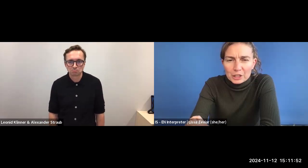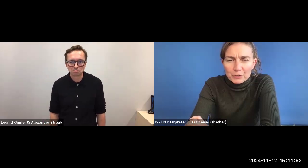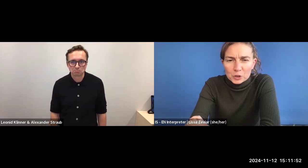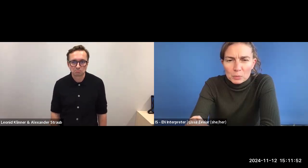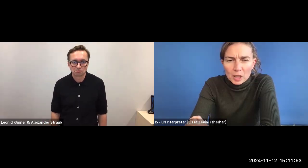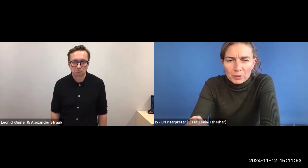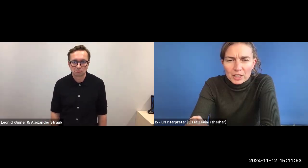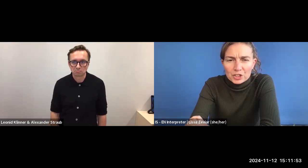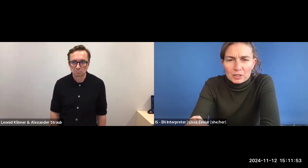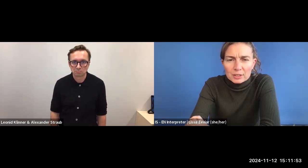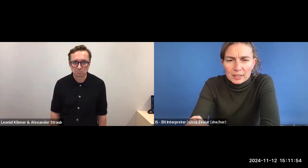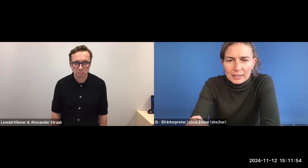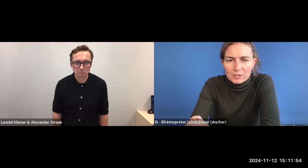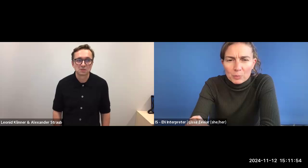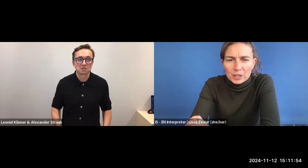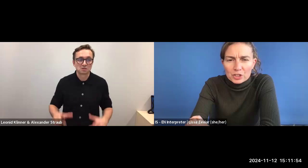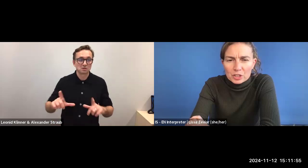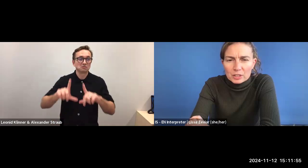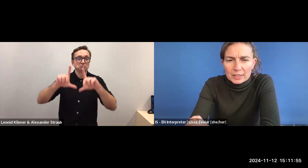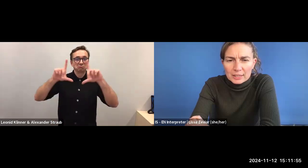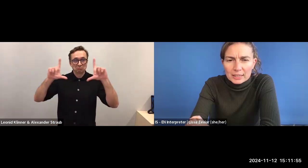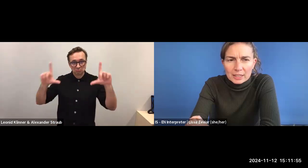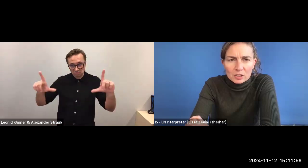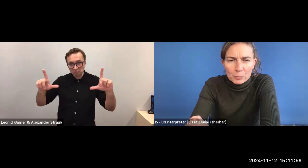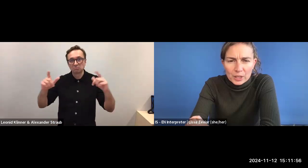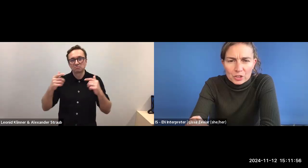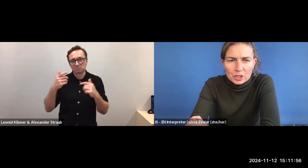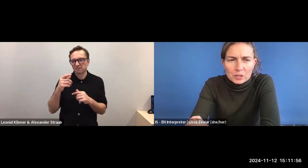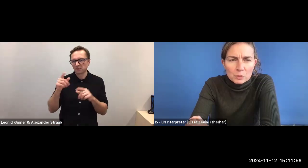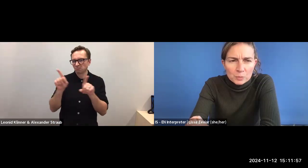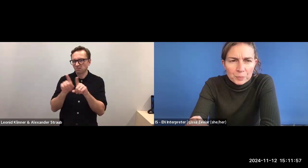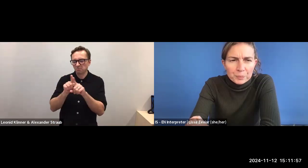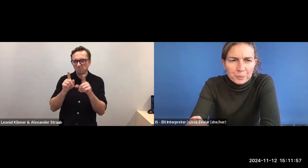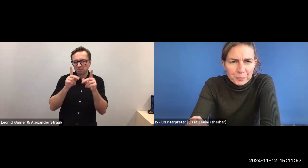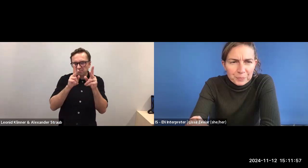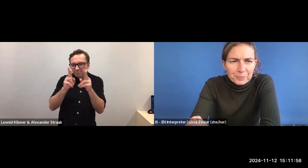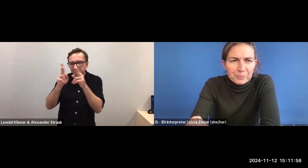So you see here for global comprehension, selective comprehension, detailed comprehension.